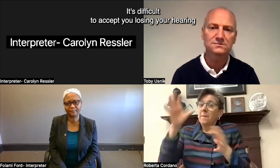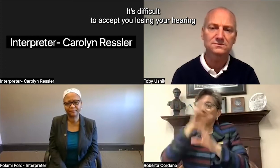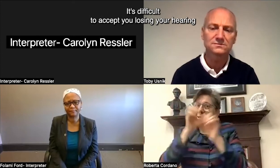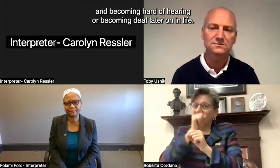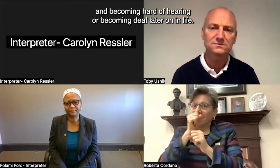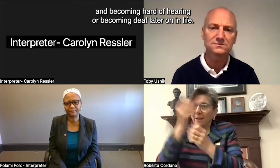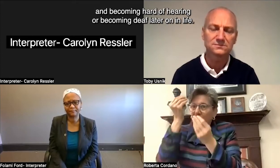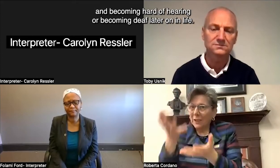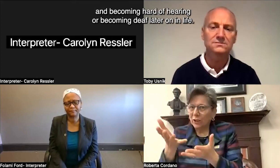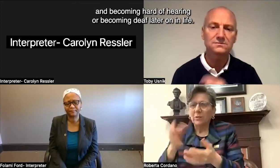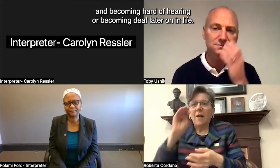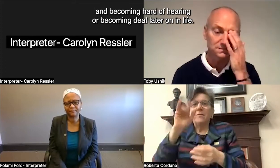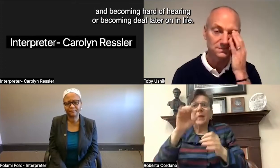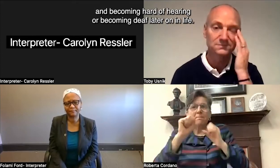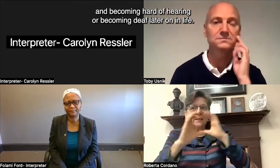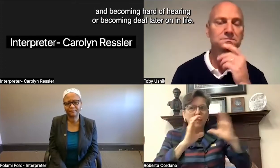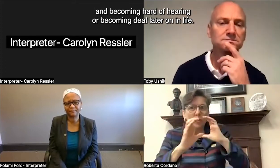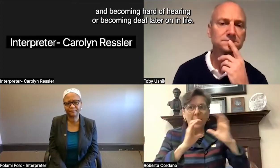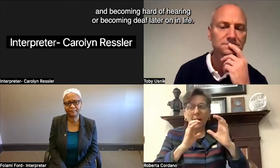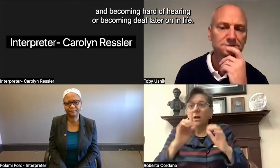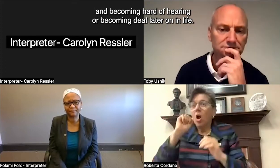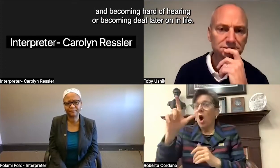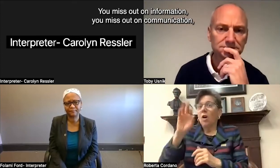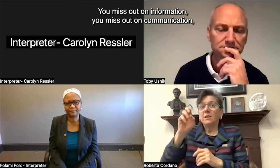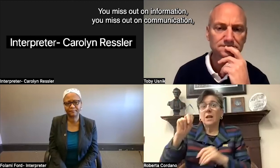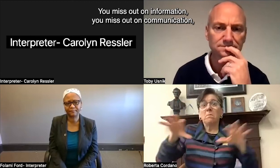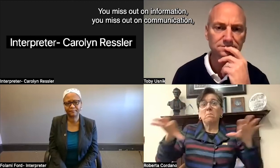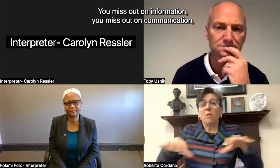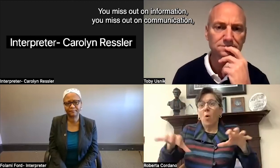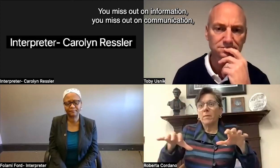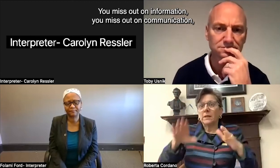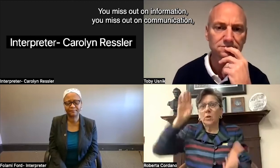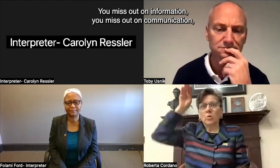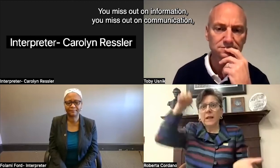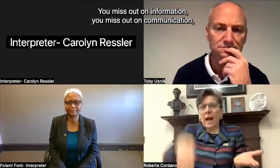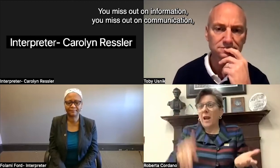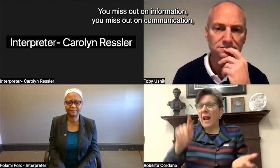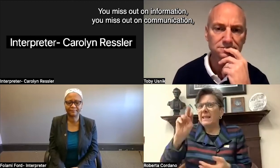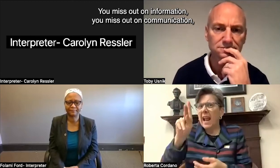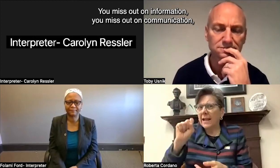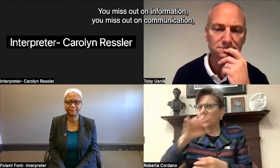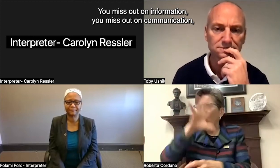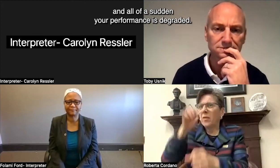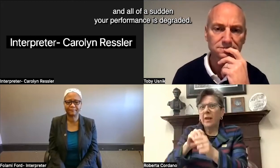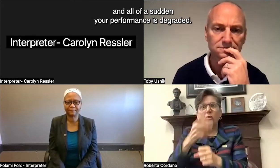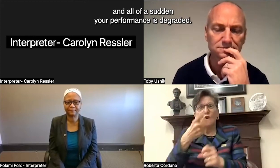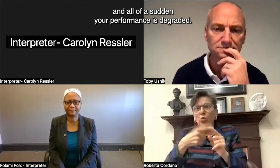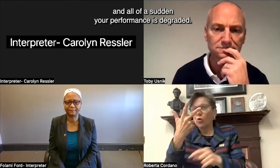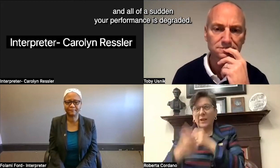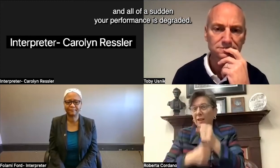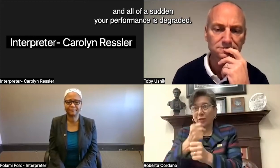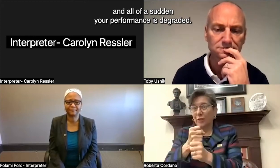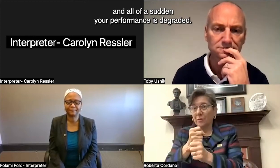hearing or becoming deaf later on in life. You miss out on information, you miss out on communication, and all of a sudden your performance is